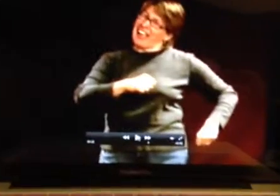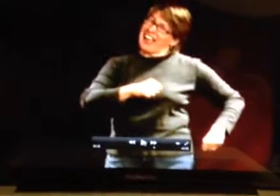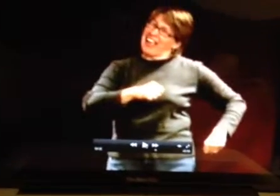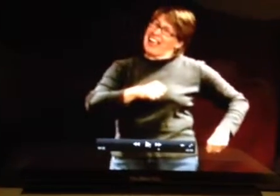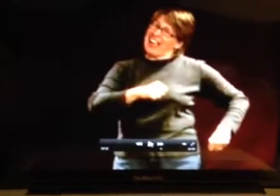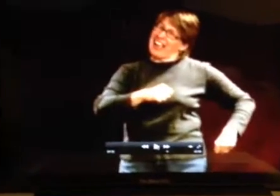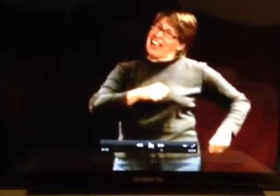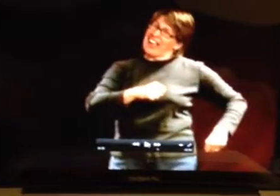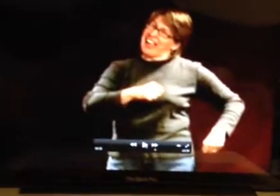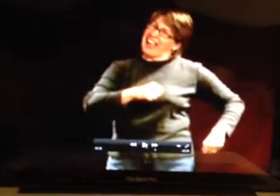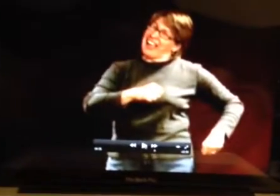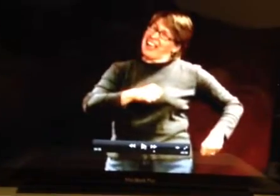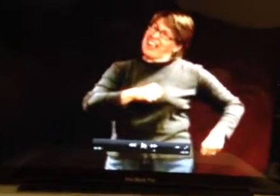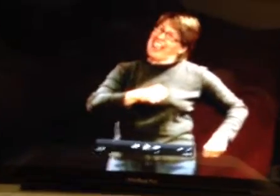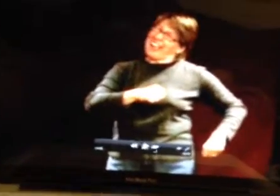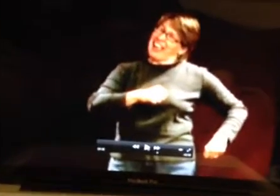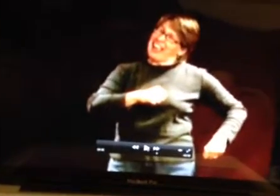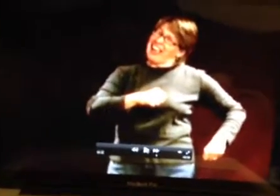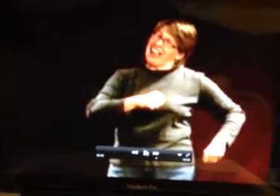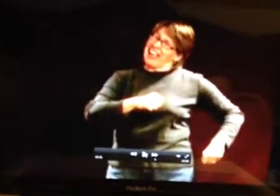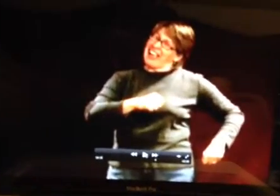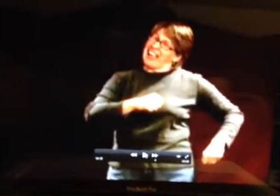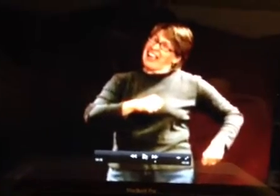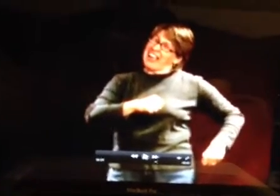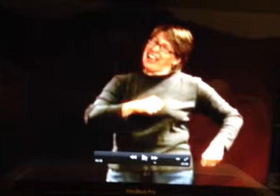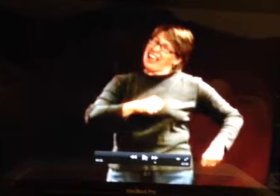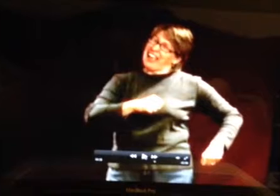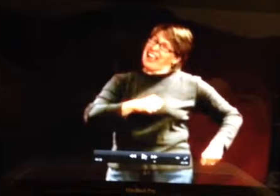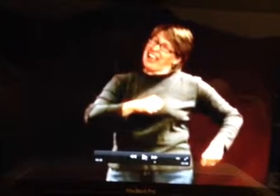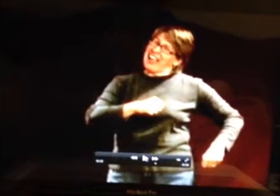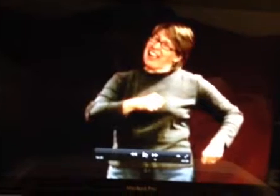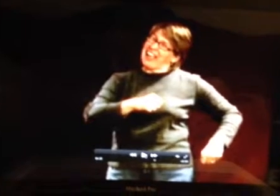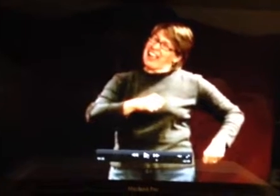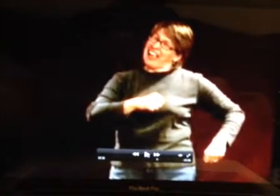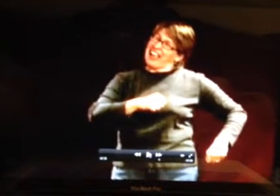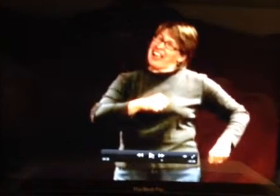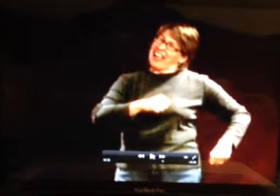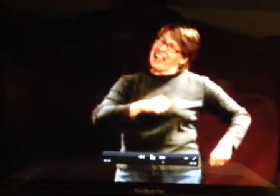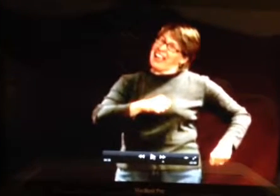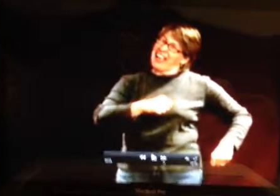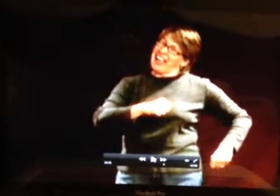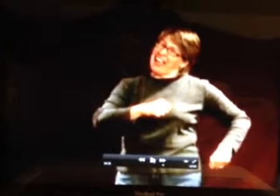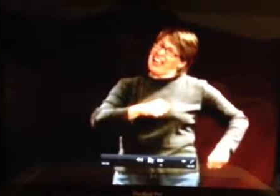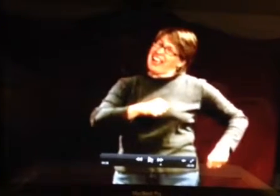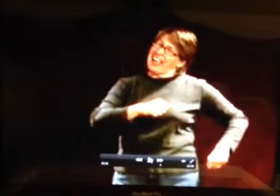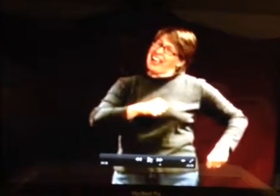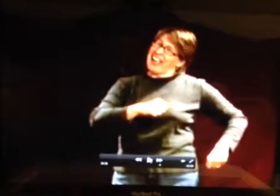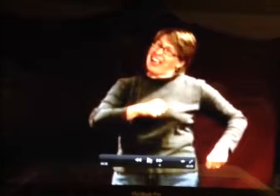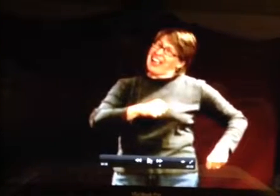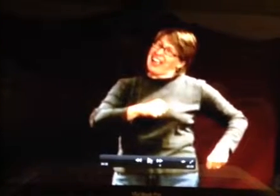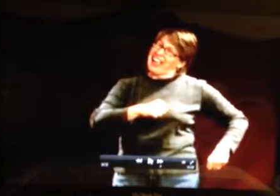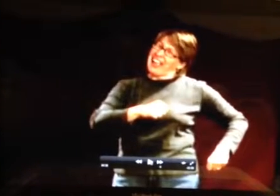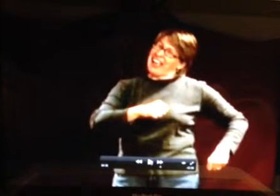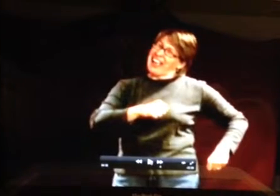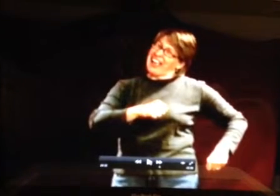So, but my son was complaining. He said, "I'm tired. I don't want to do any work. I don't want to. I'm tired." I said, "No,